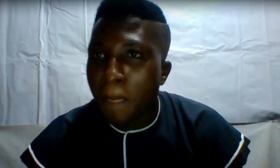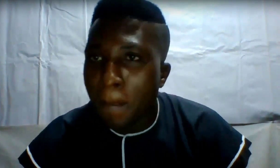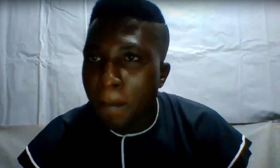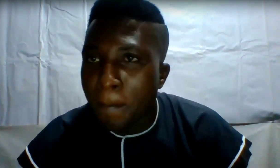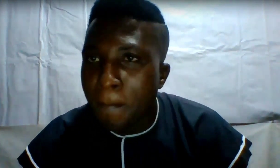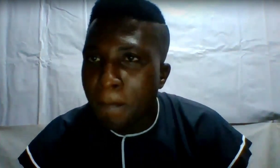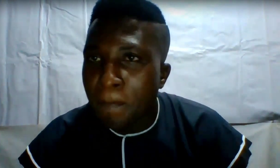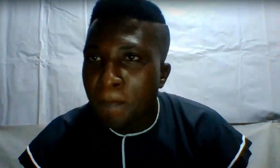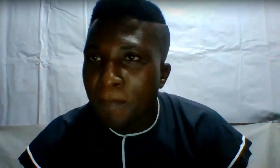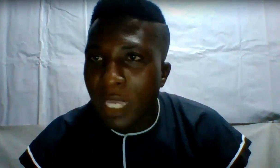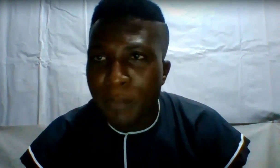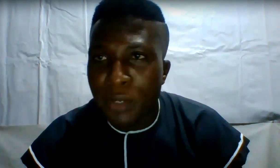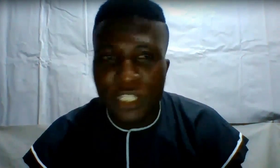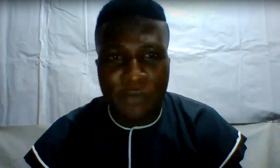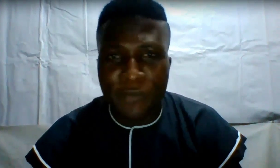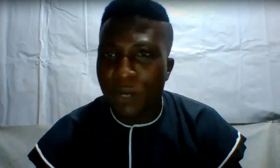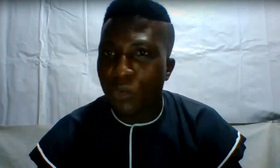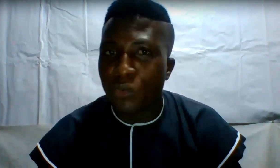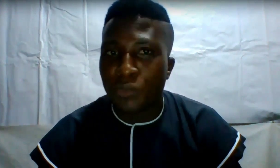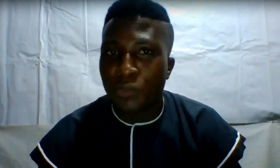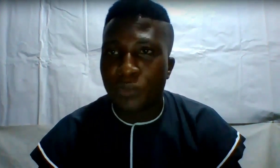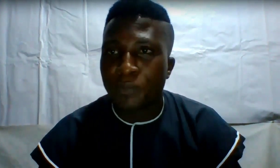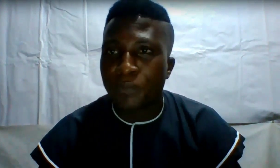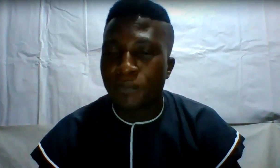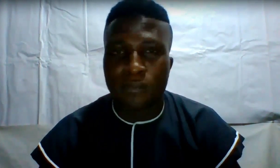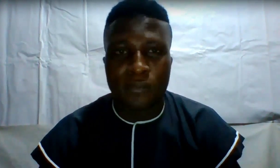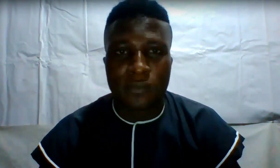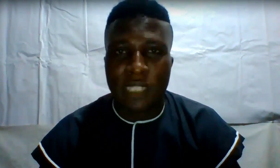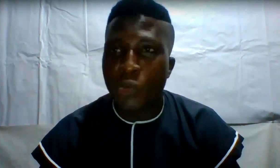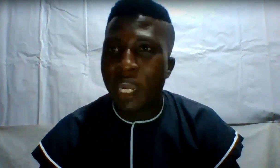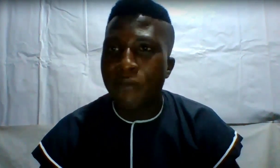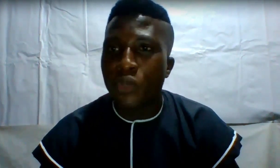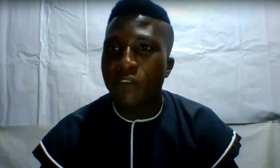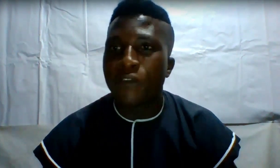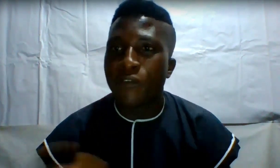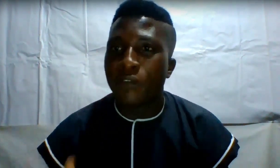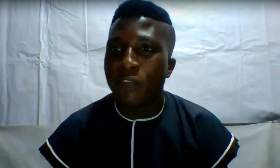Amira Jafaru, can we have you give it a try?